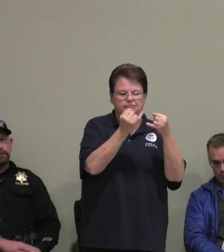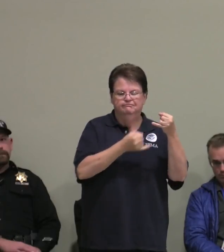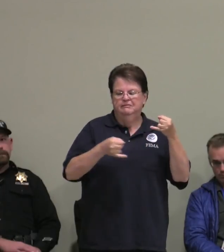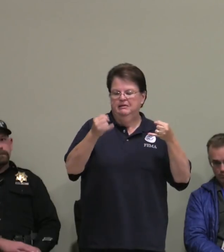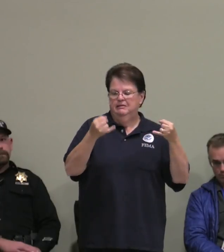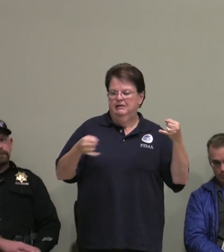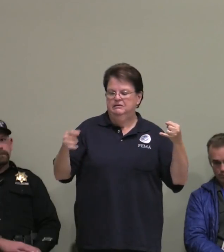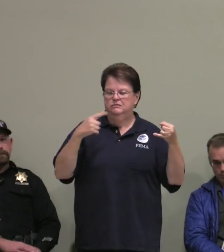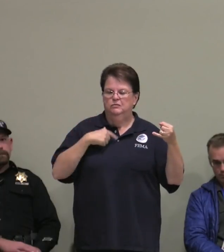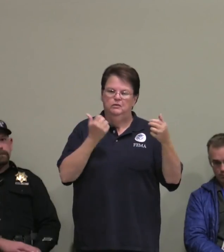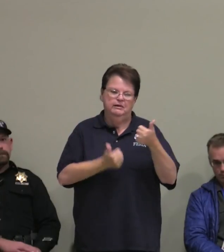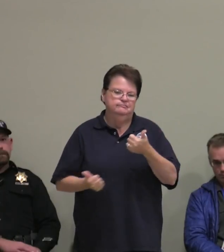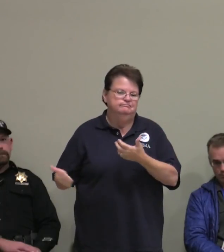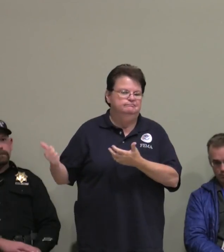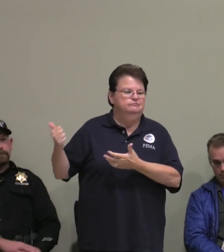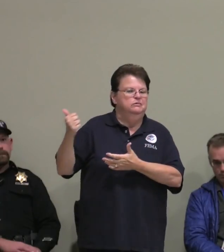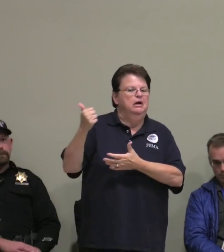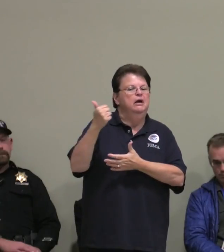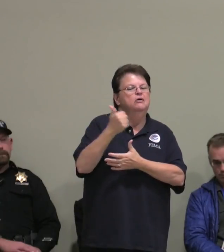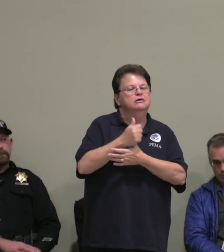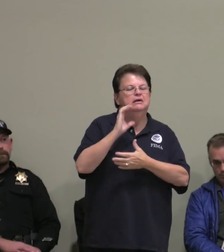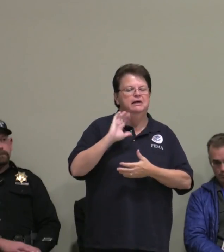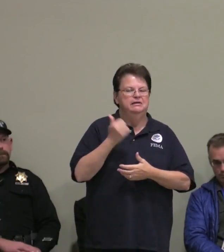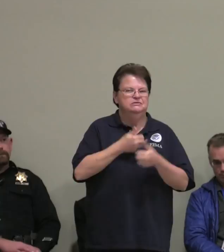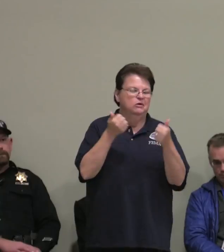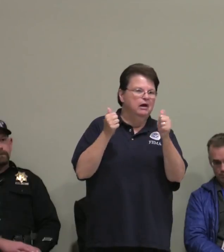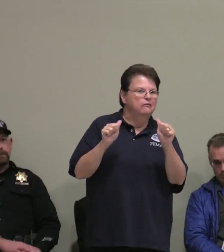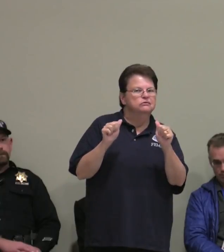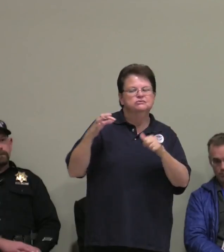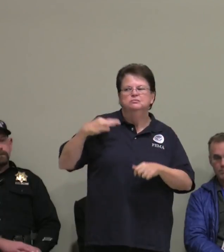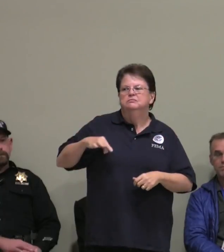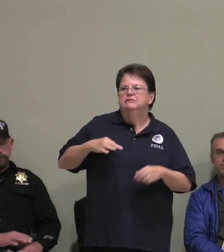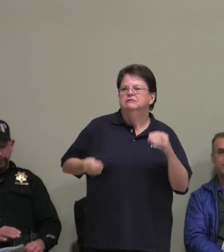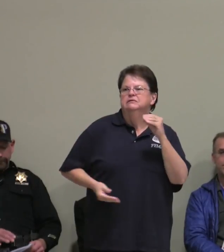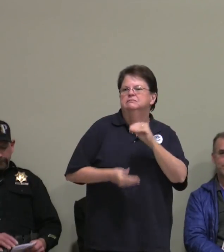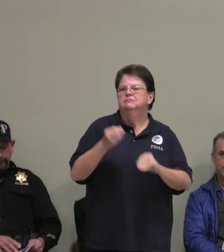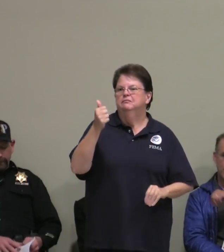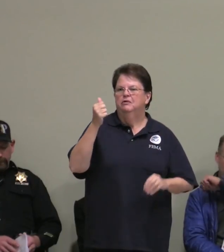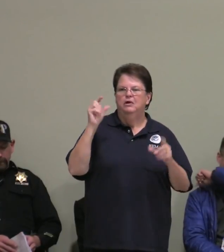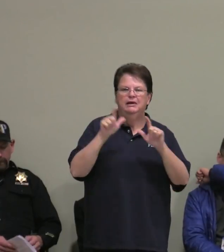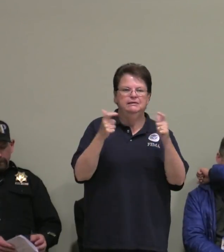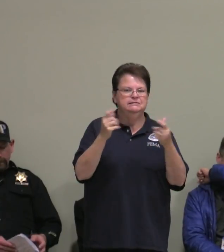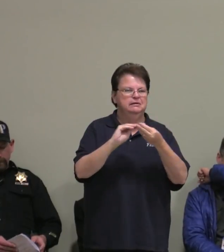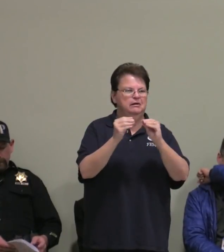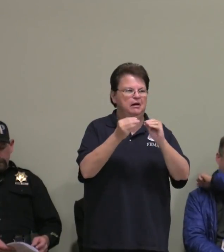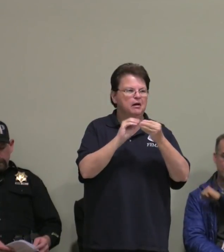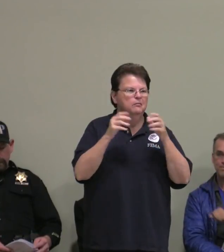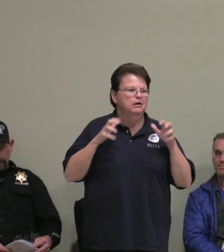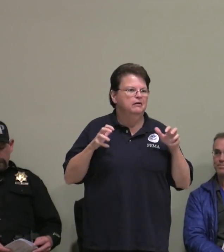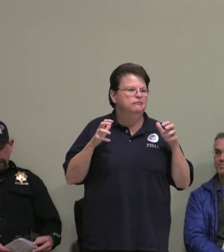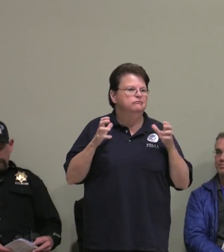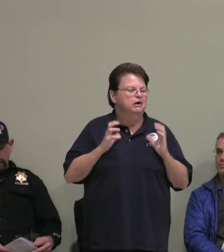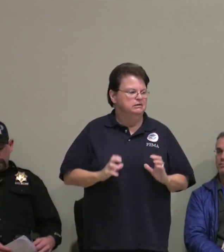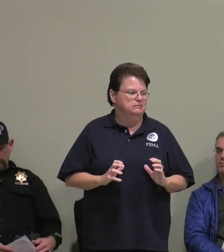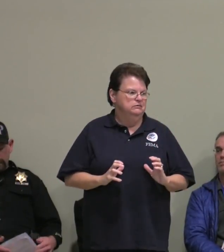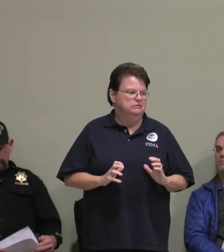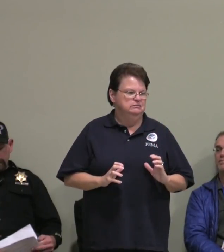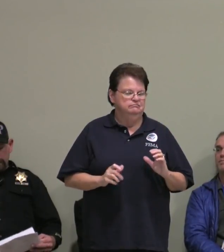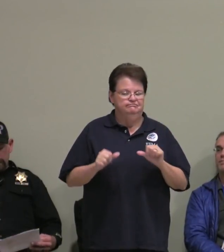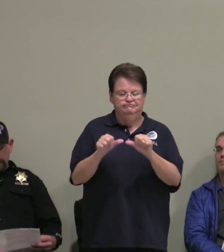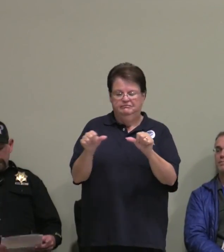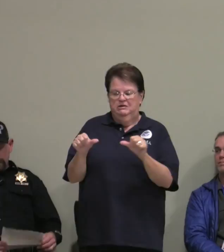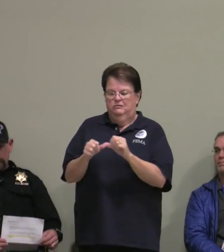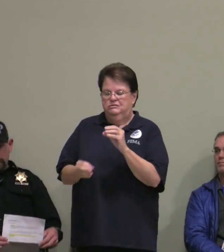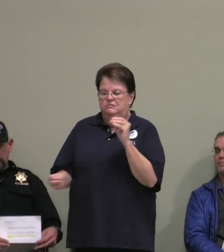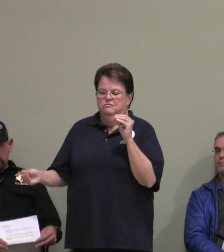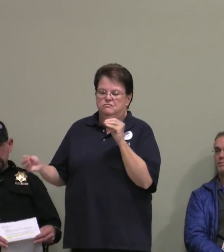we have prioritized our efforts to benefit the greatest number of customers. In areas that were more severely burned,